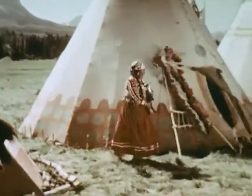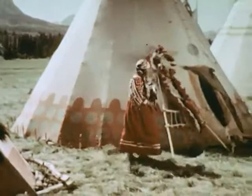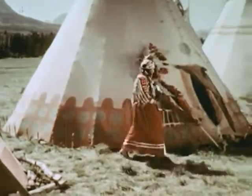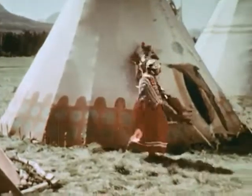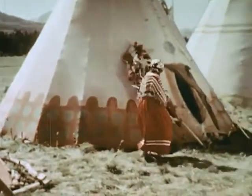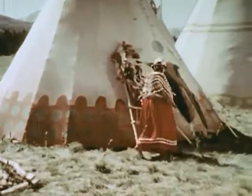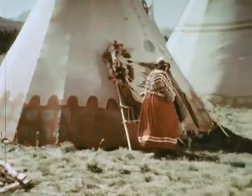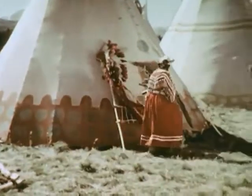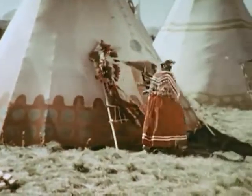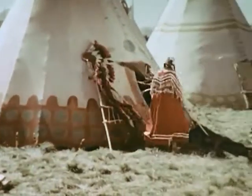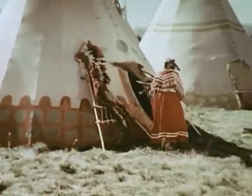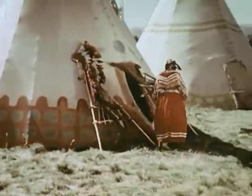High Eagle is coming.